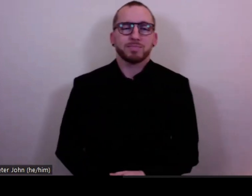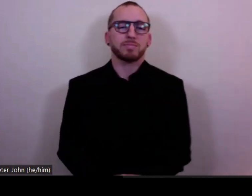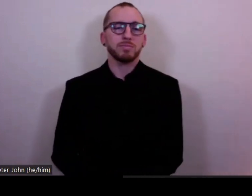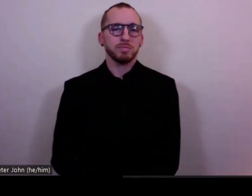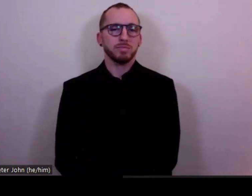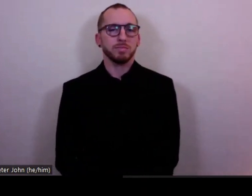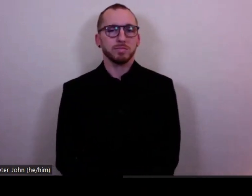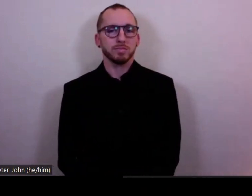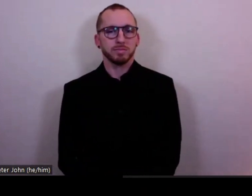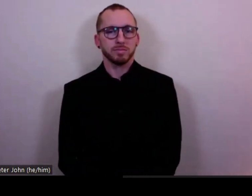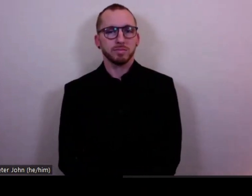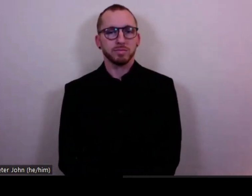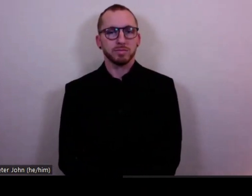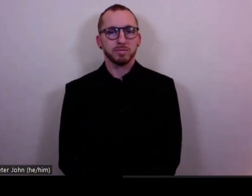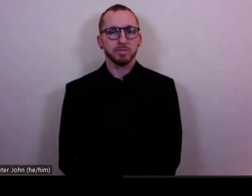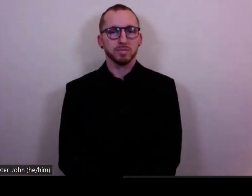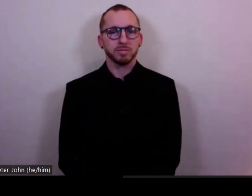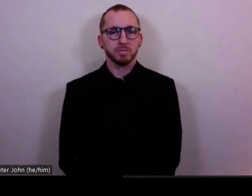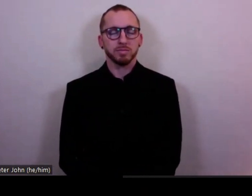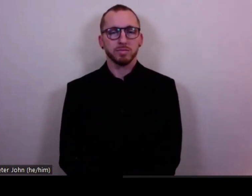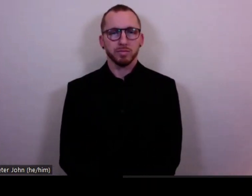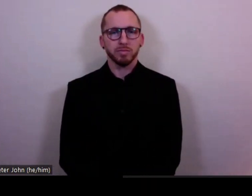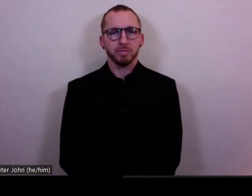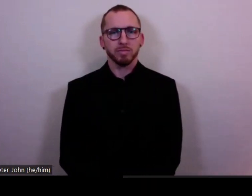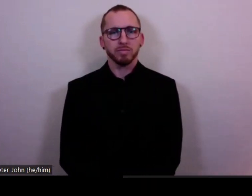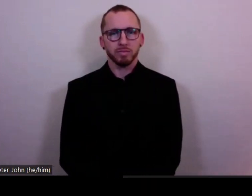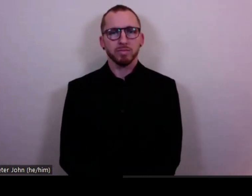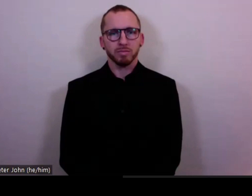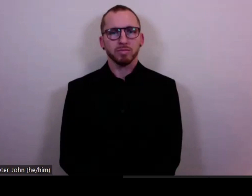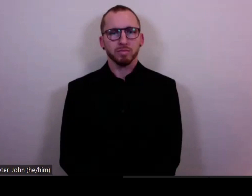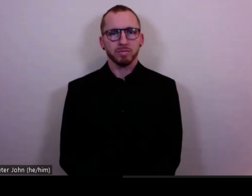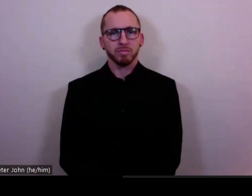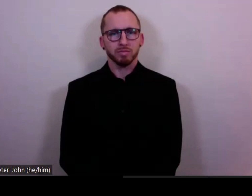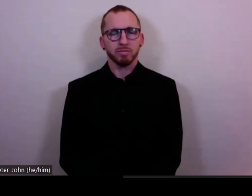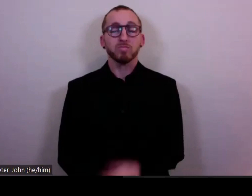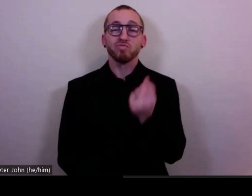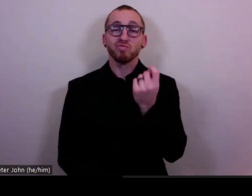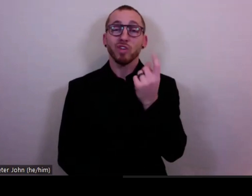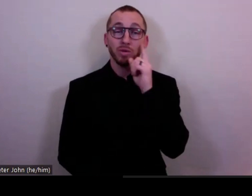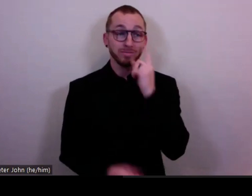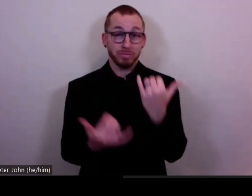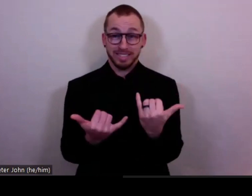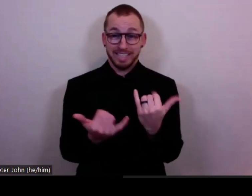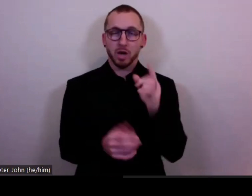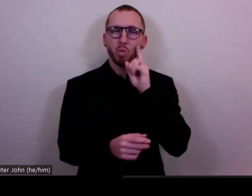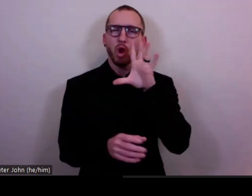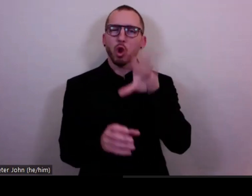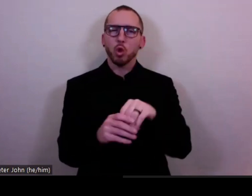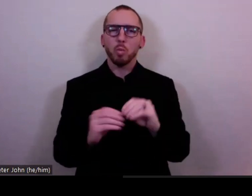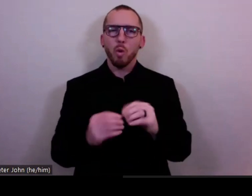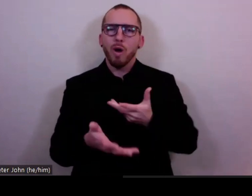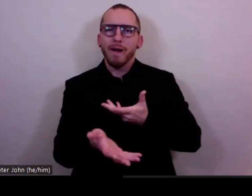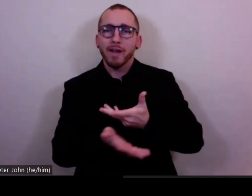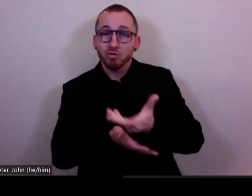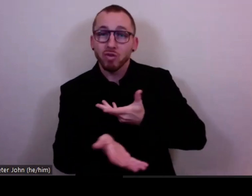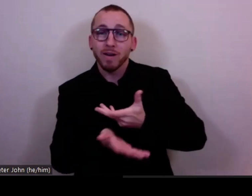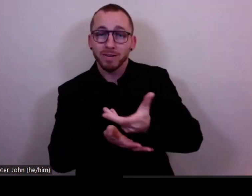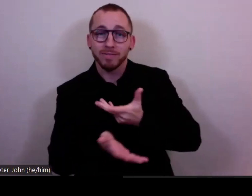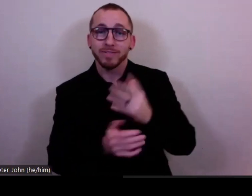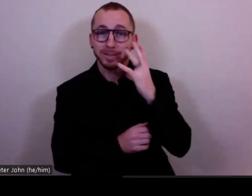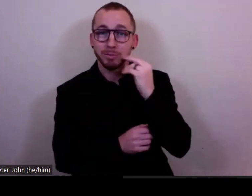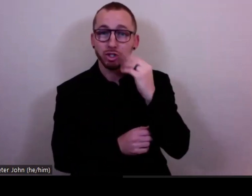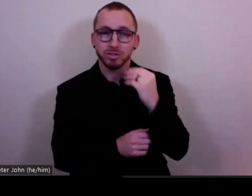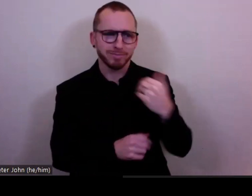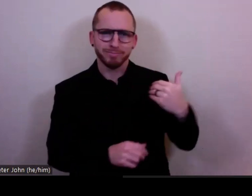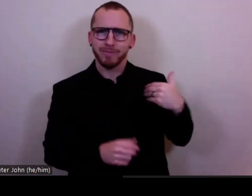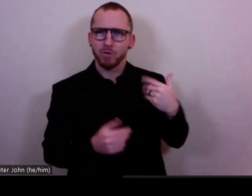going to fold in a little bit of a different, more interactive experience today that we haven't necessarily done before, but we